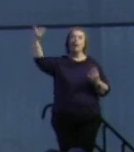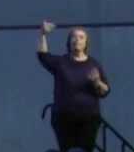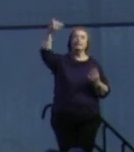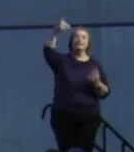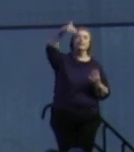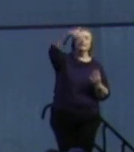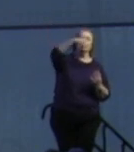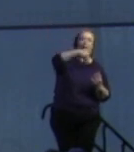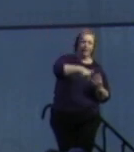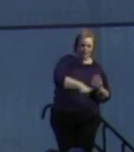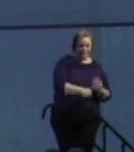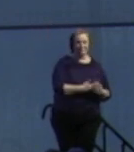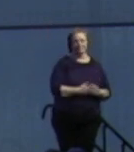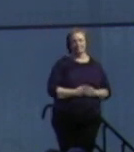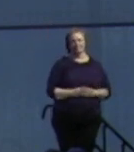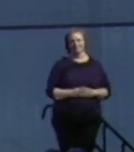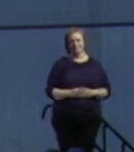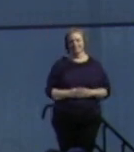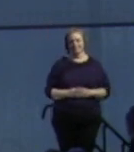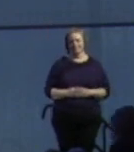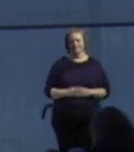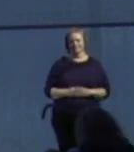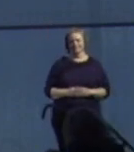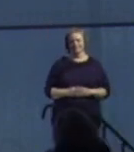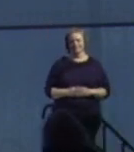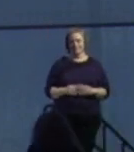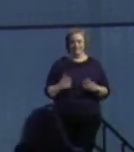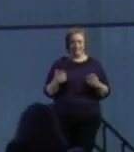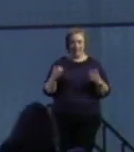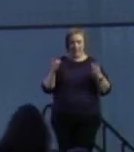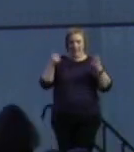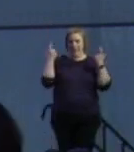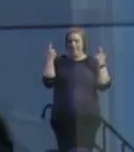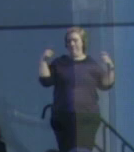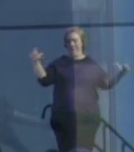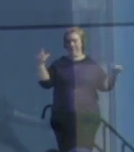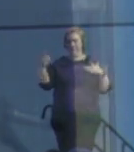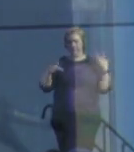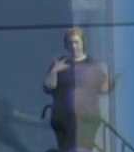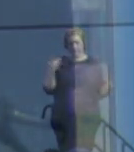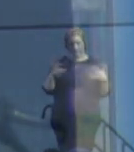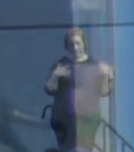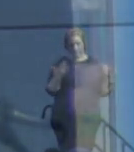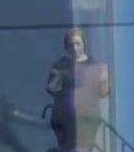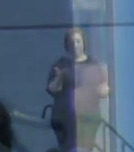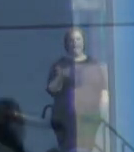All right. With great enthusiasm.